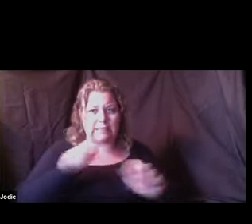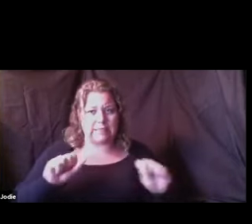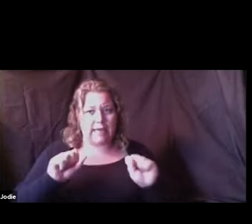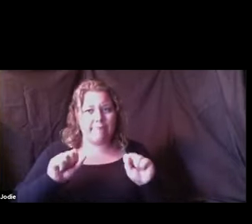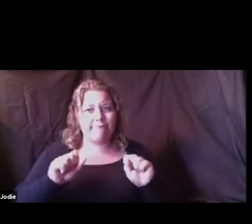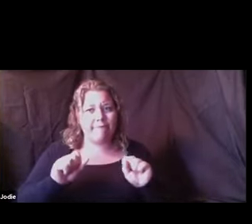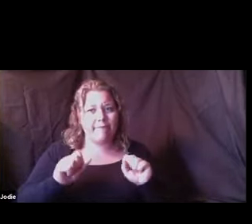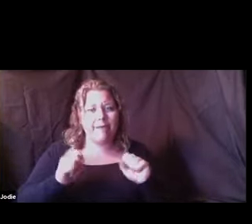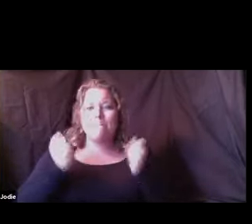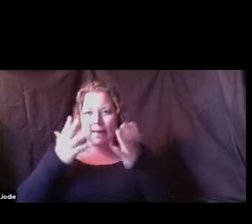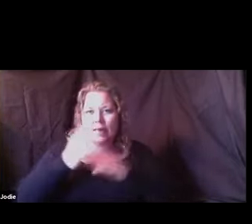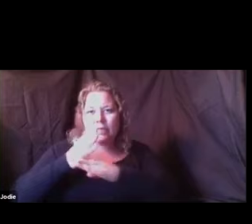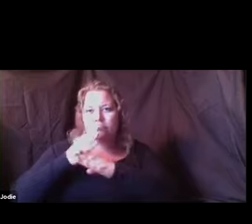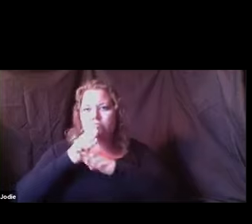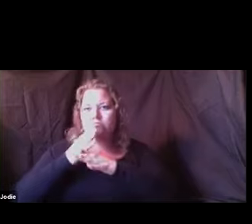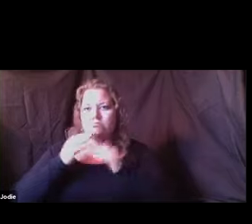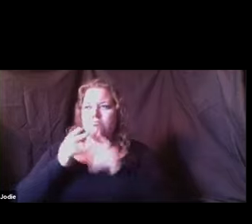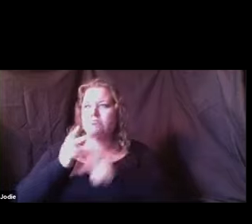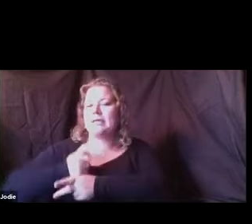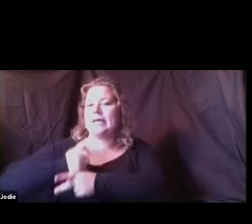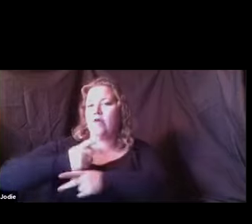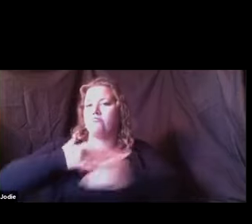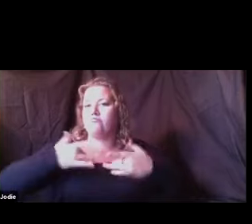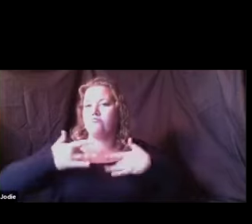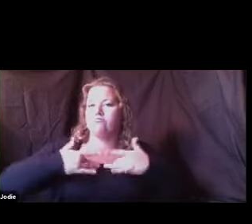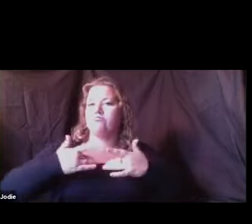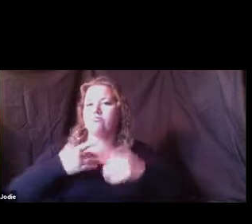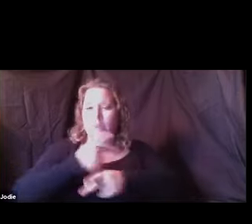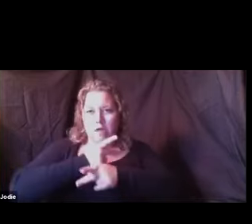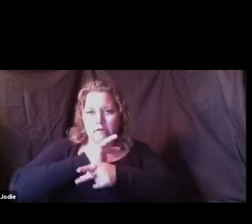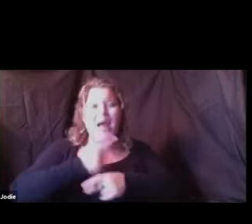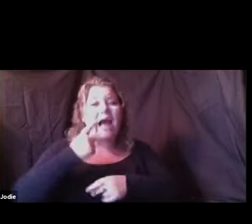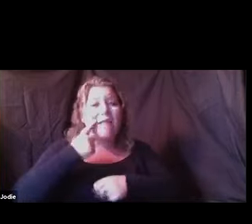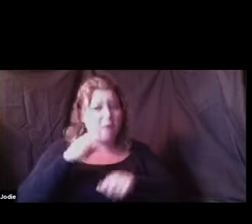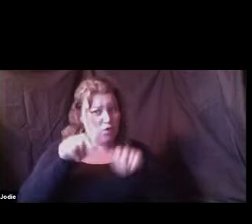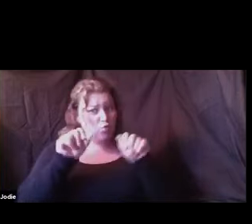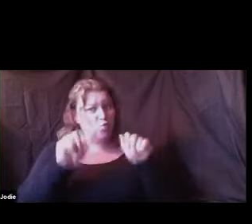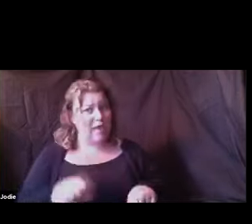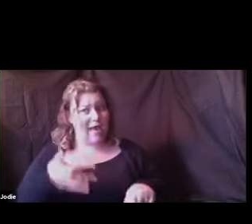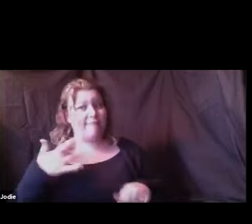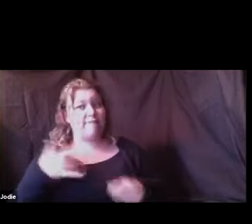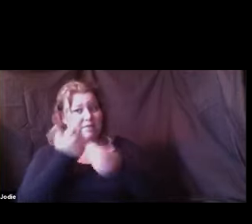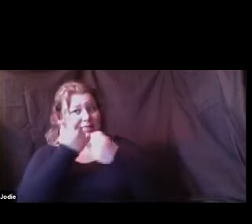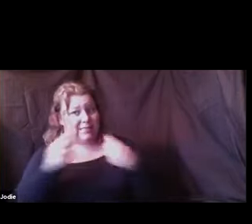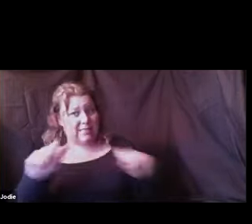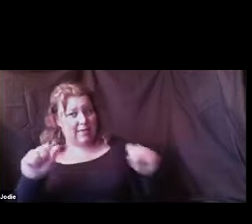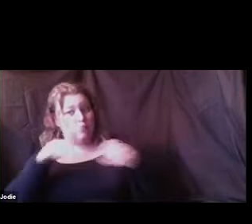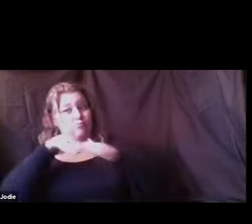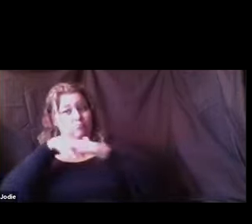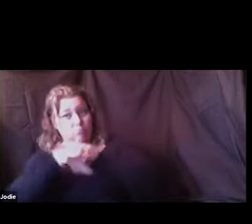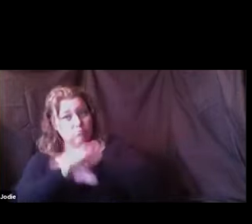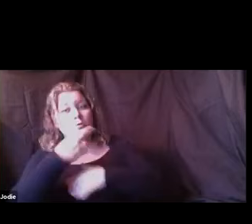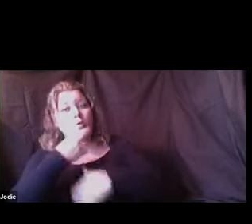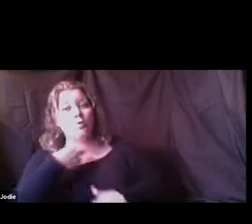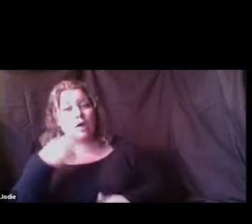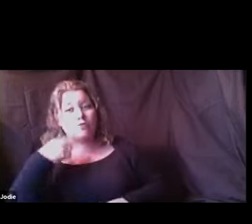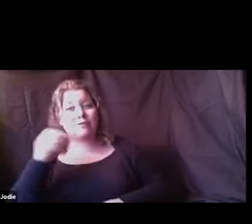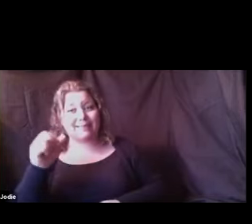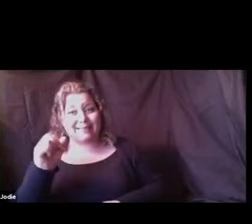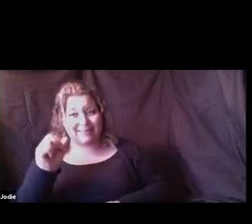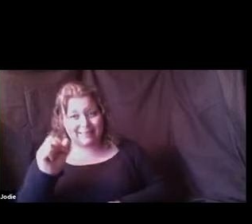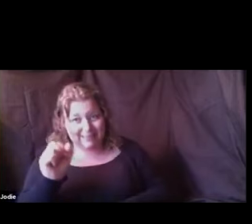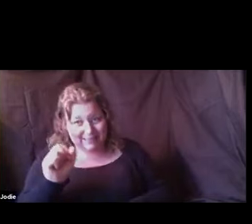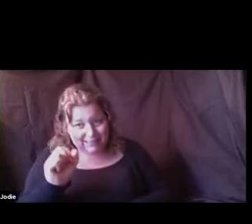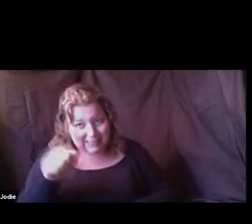safe going to a restaurant and dining in. So just know that, yes, I think that we are getting to a